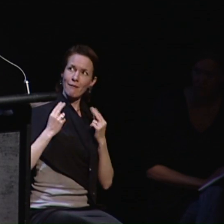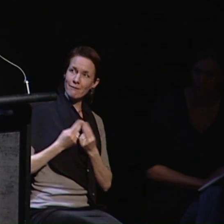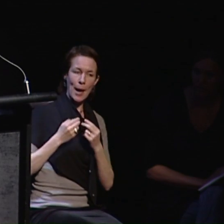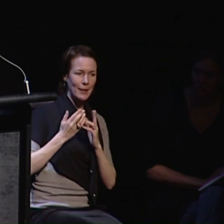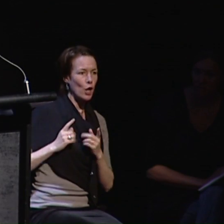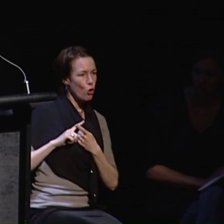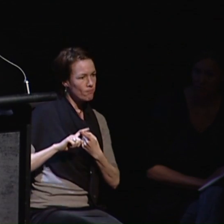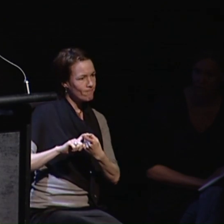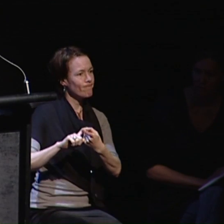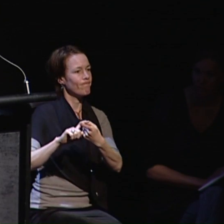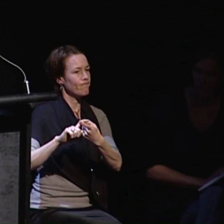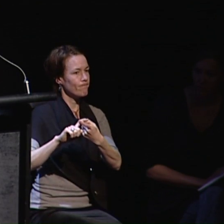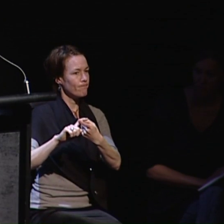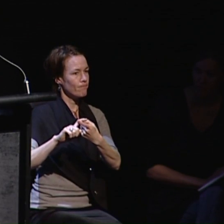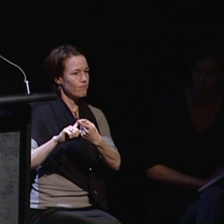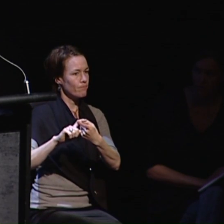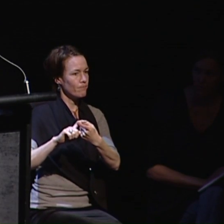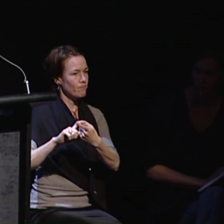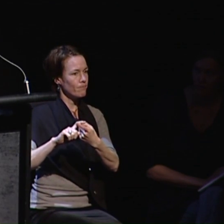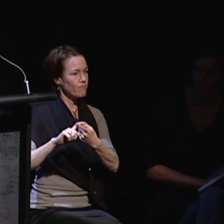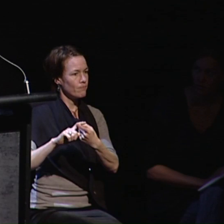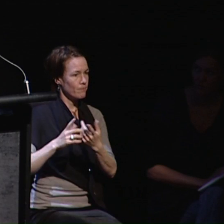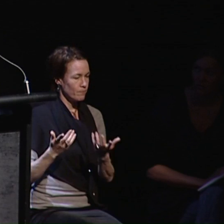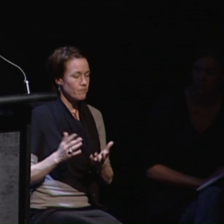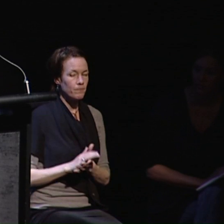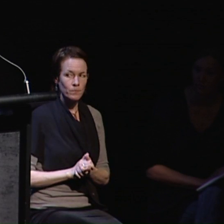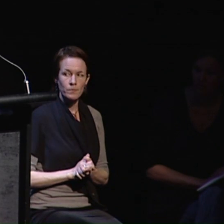with intellectual disabilities live at home with their families.